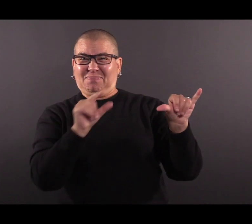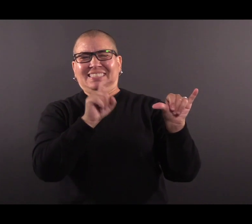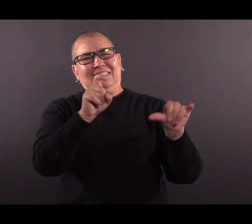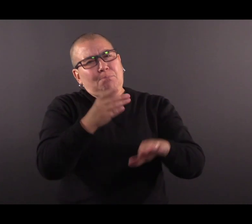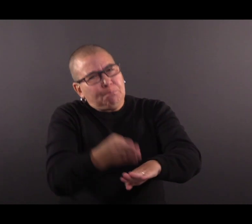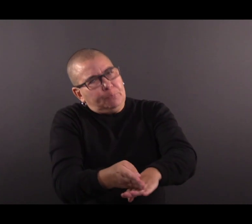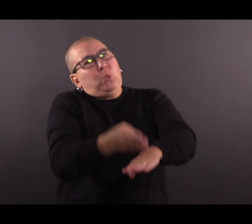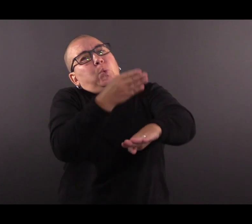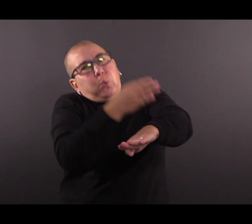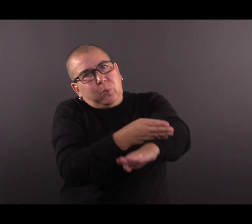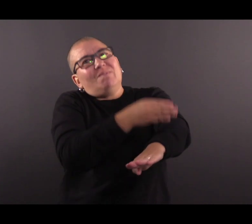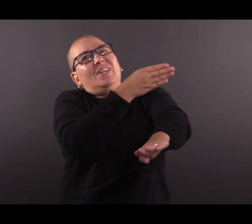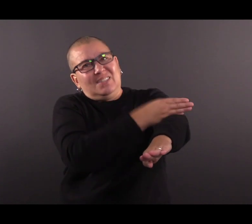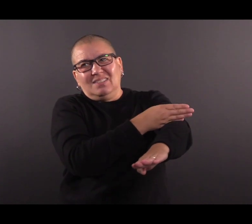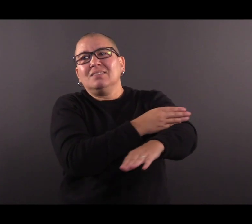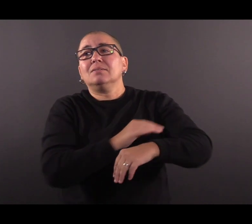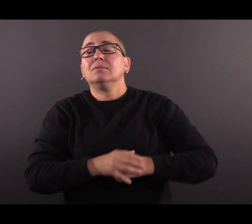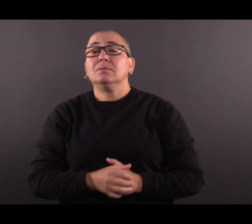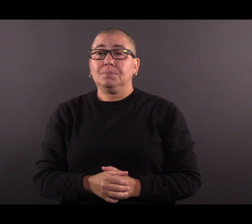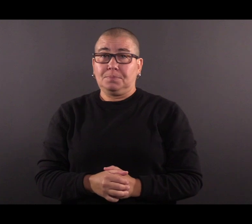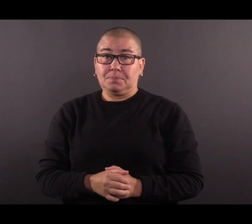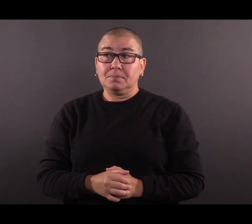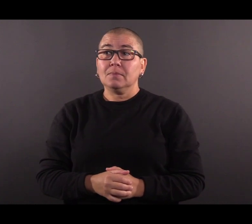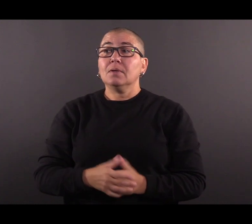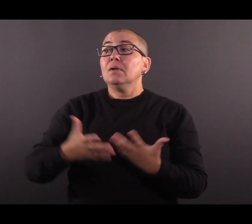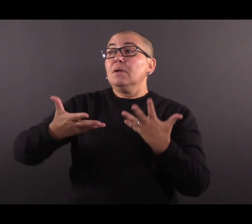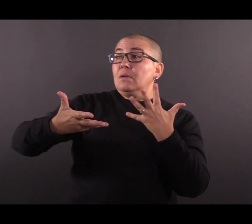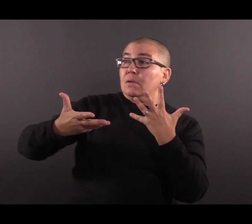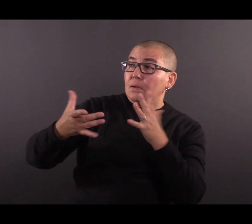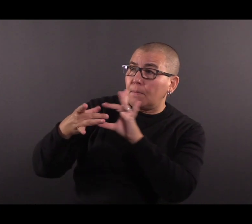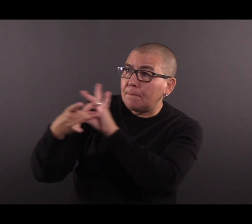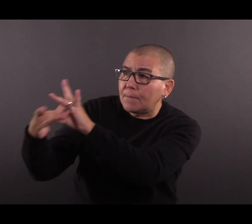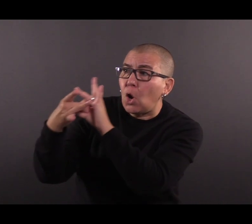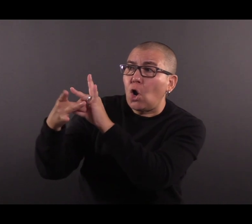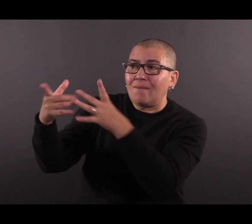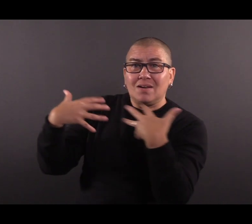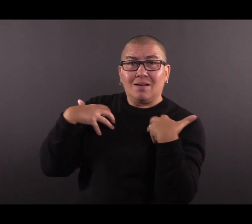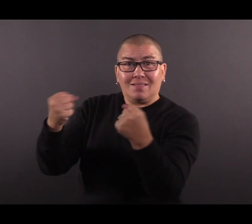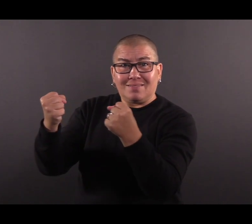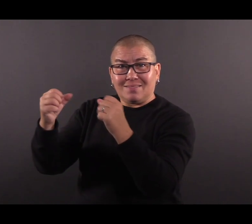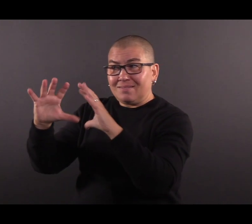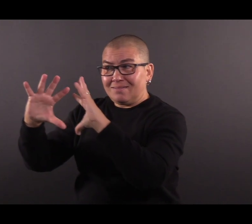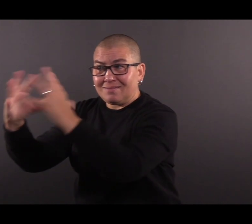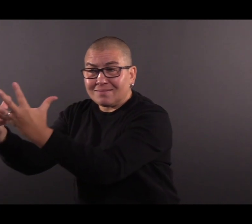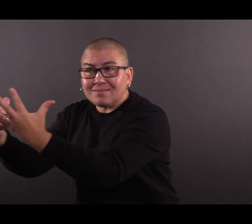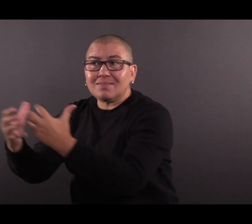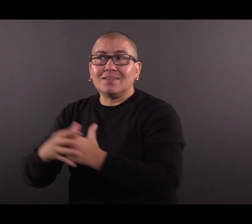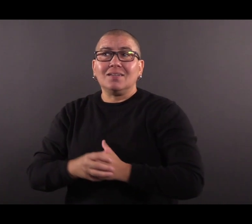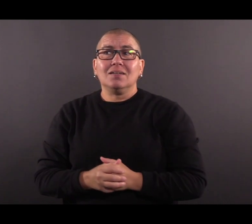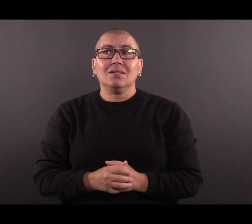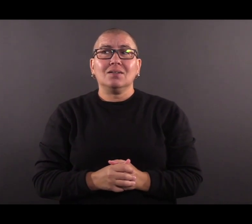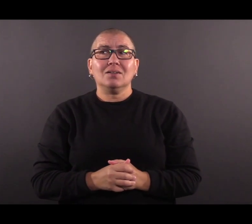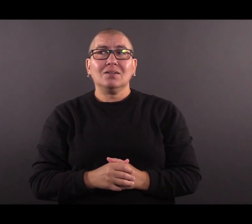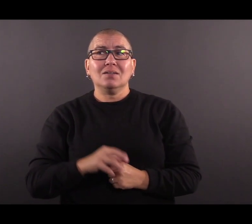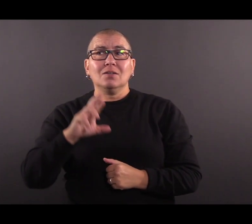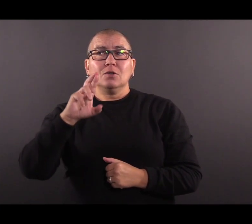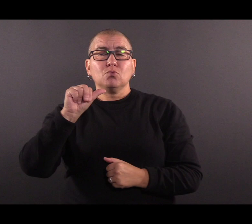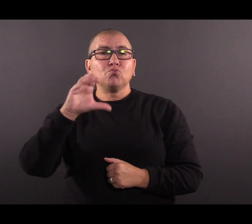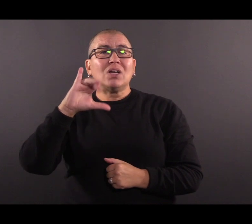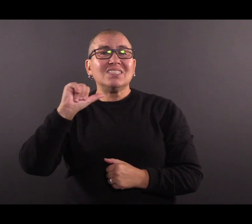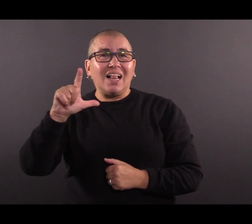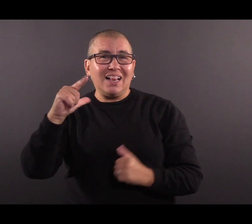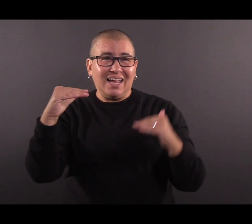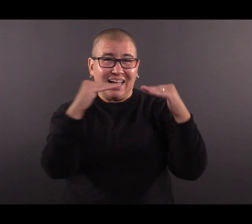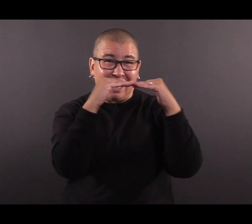partnering with housing, health, and service agencies, racial equity, improving assistance